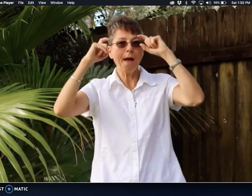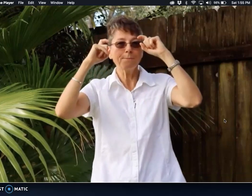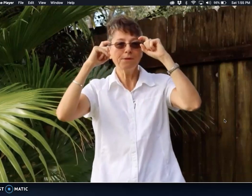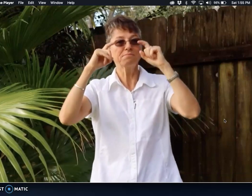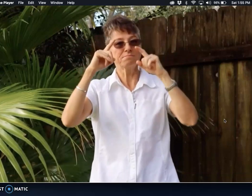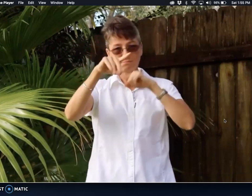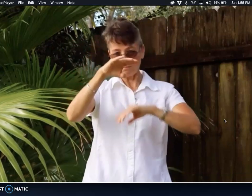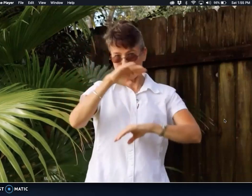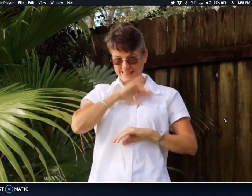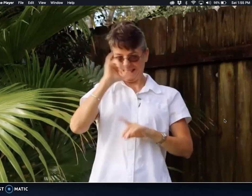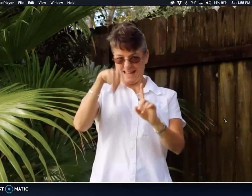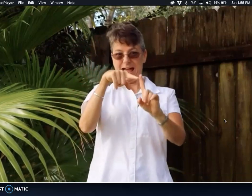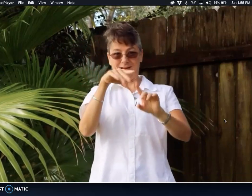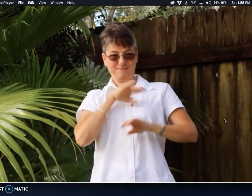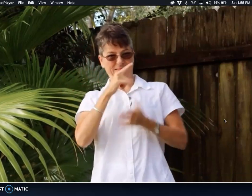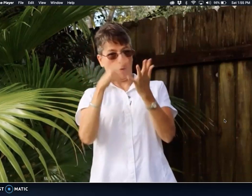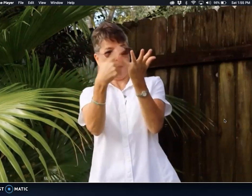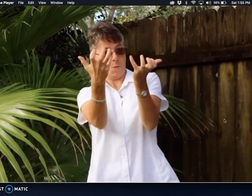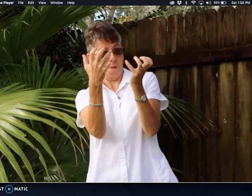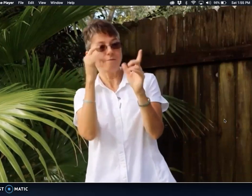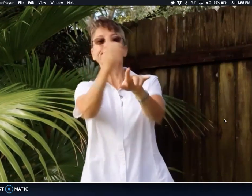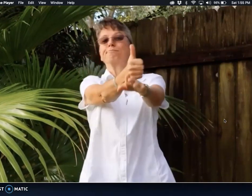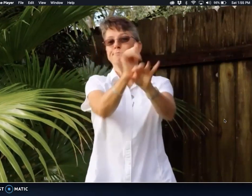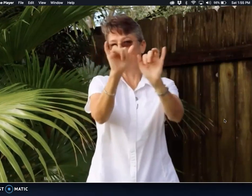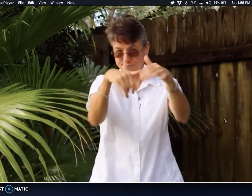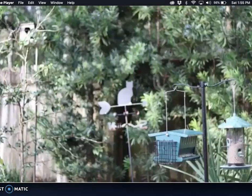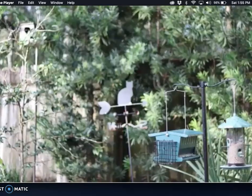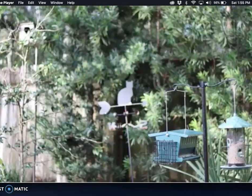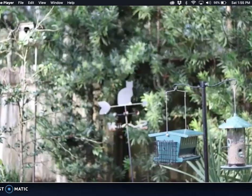You have to play with your camera until you're satisfied with the amount of noise in it.